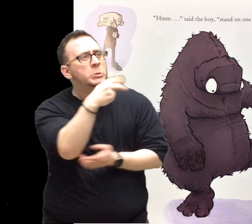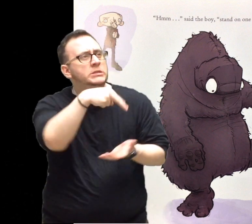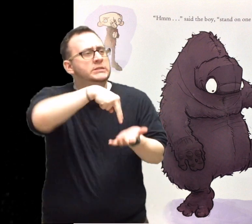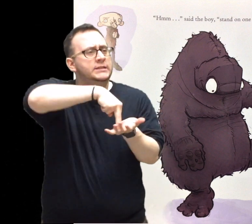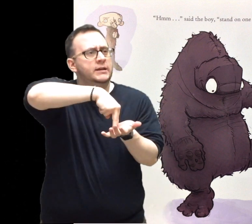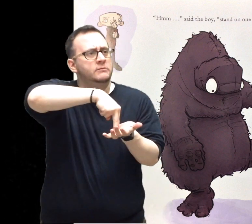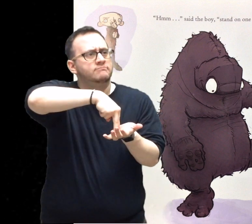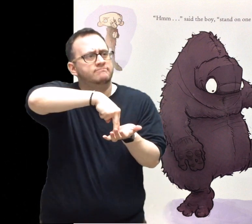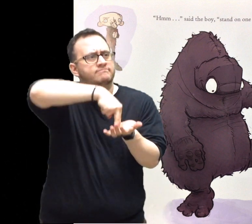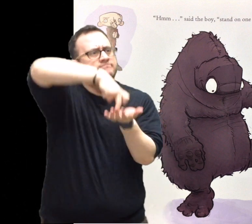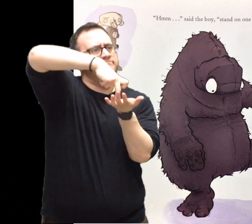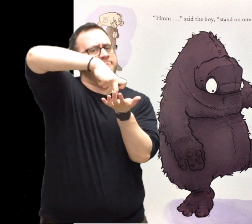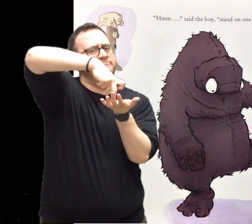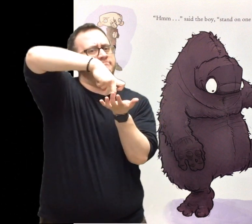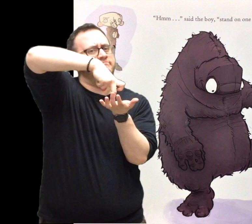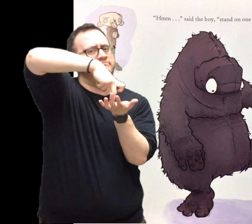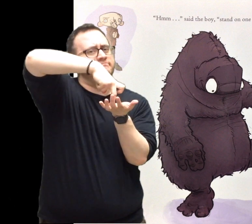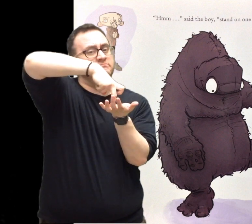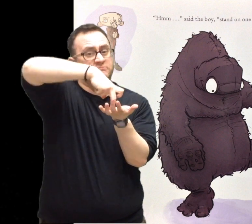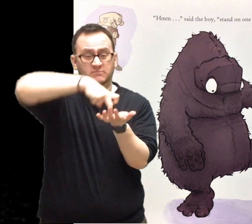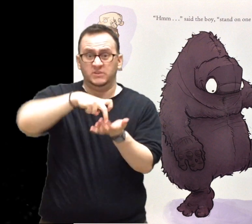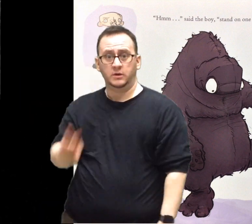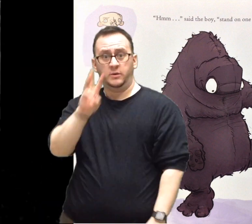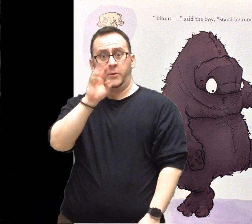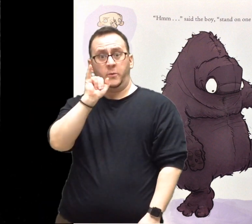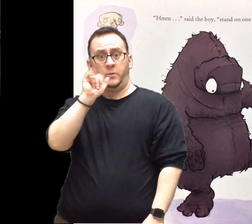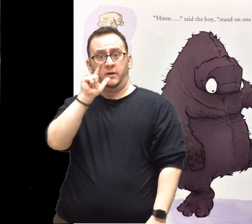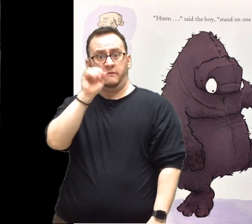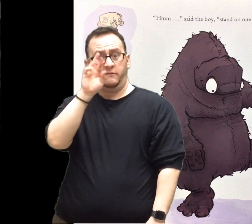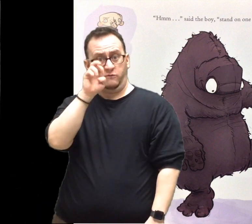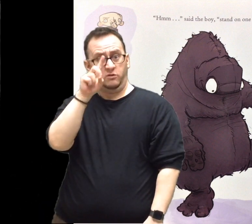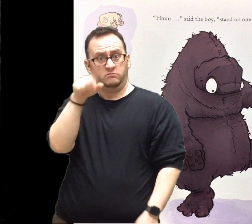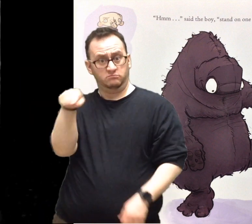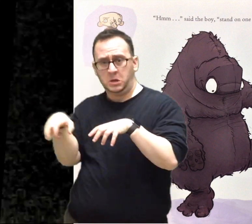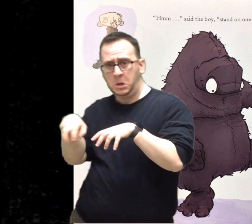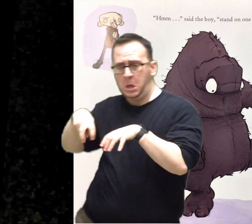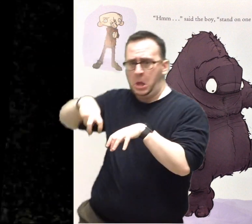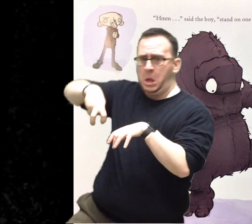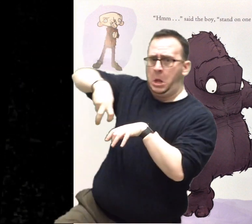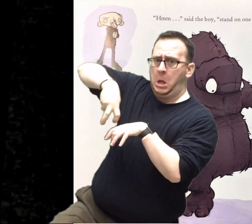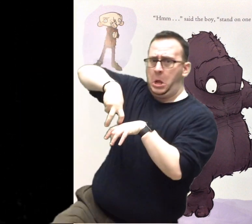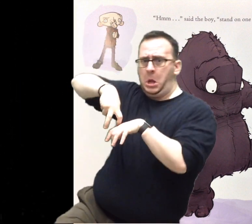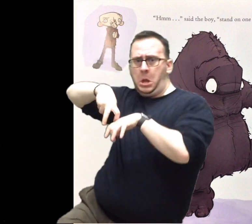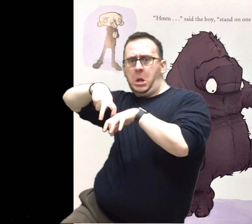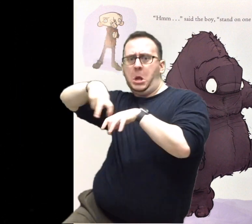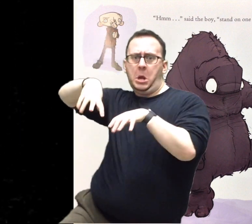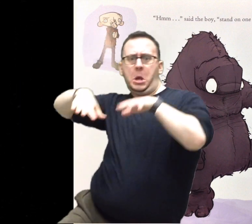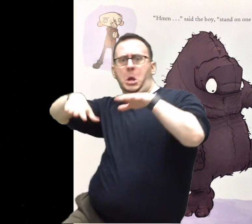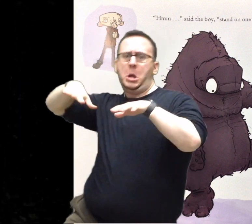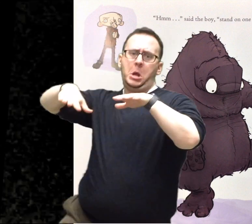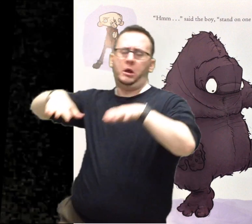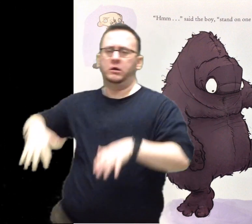Said the little boy. "Stand on one foot." And Wilfred did.